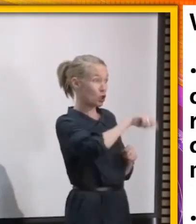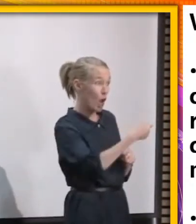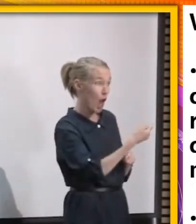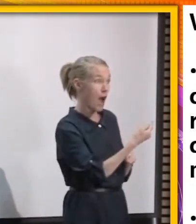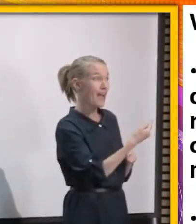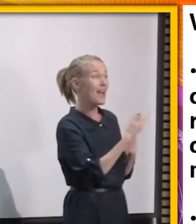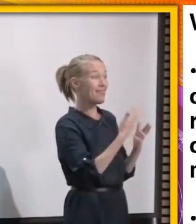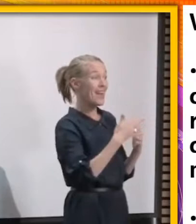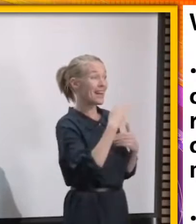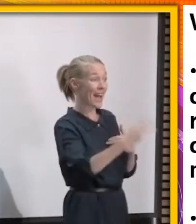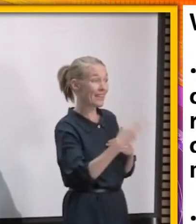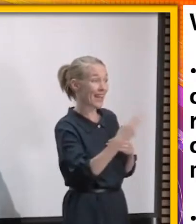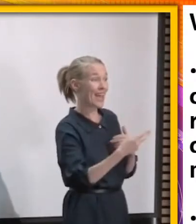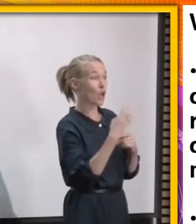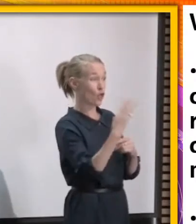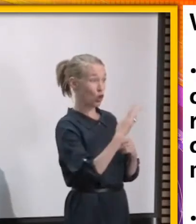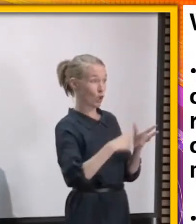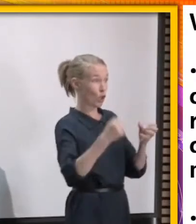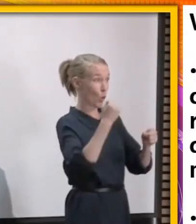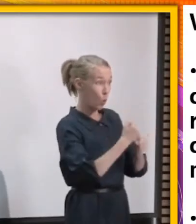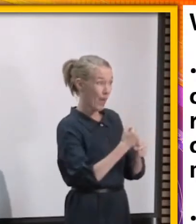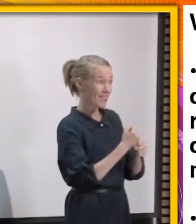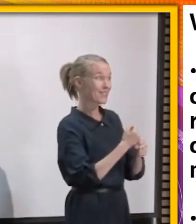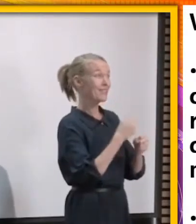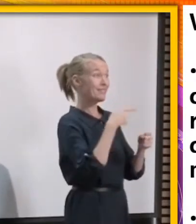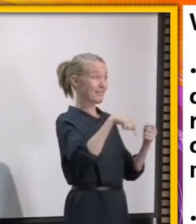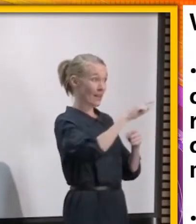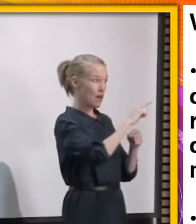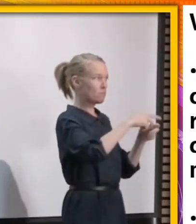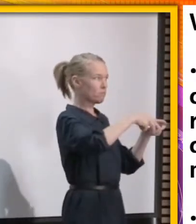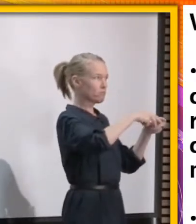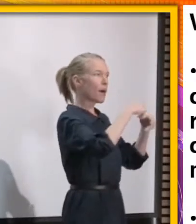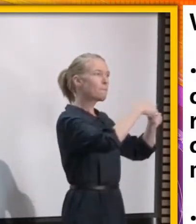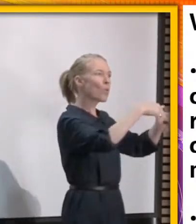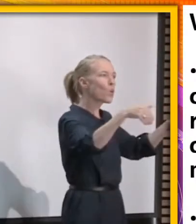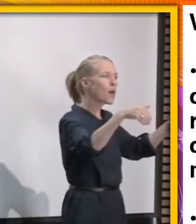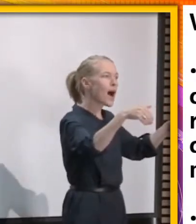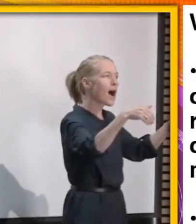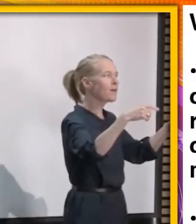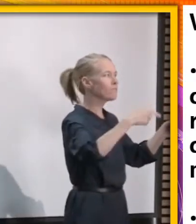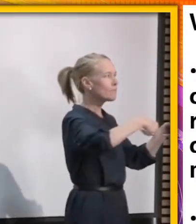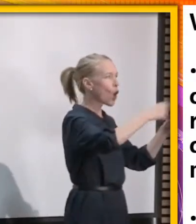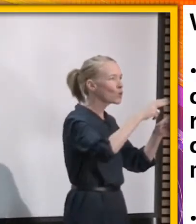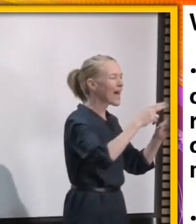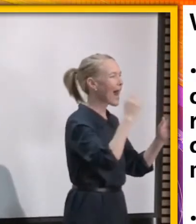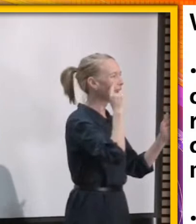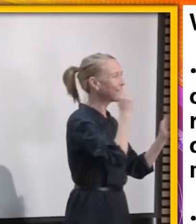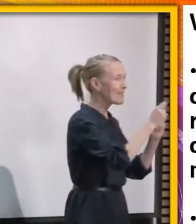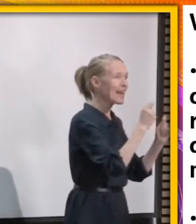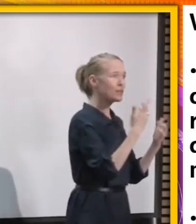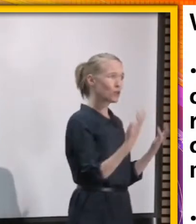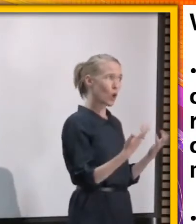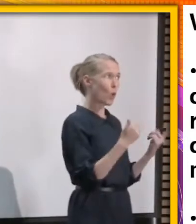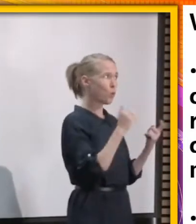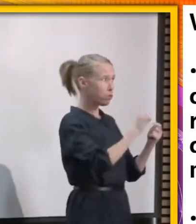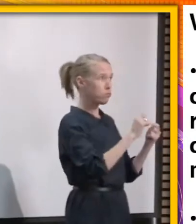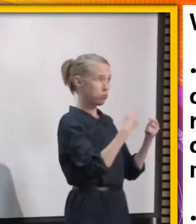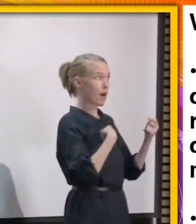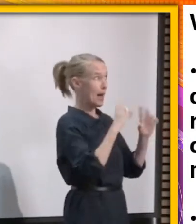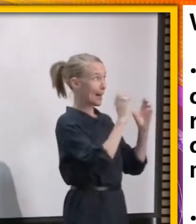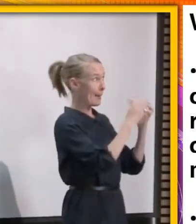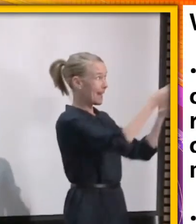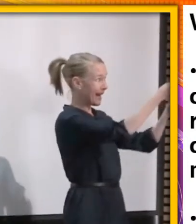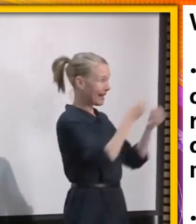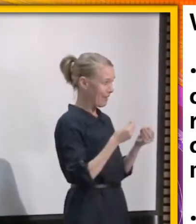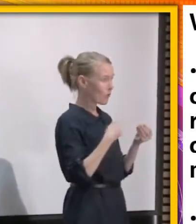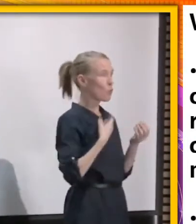our broader testing of every part of the workforce in MIF. So And again, that as plan has you been being test- rolled out. Yeah, as Dr.